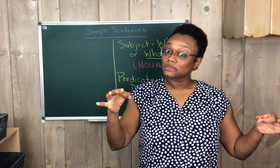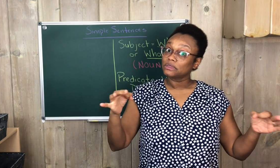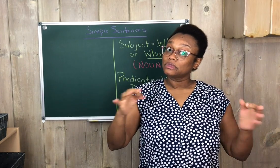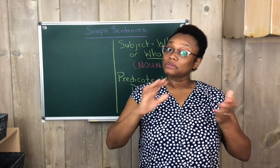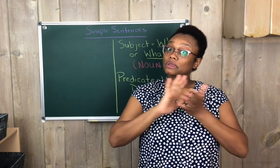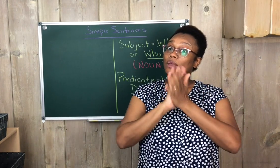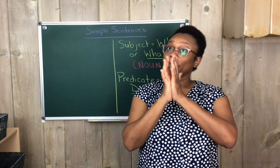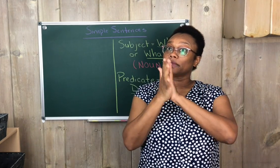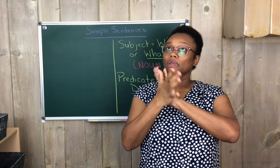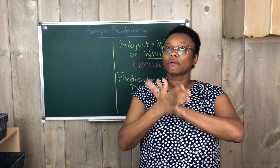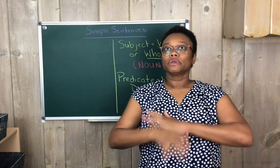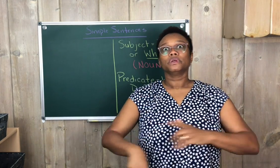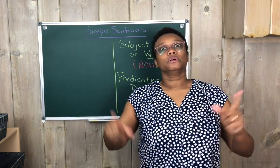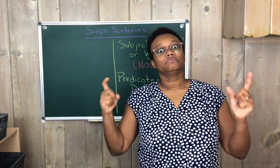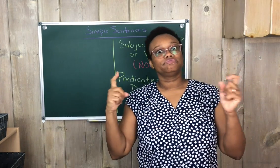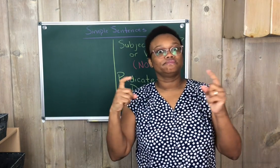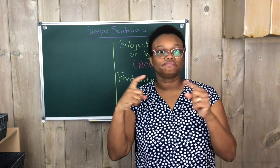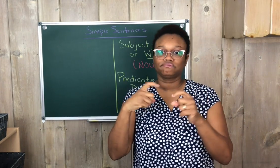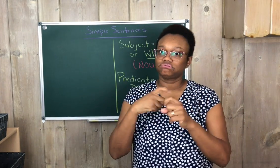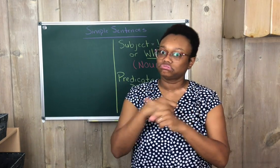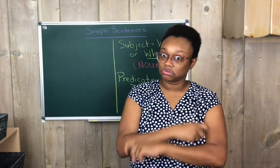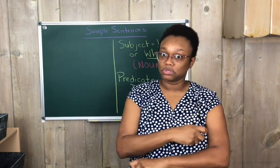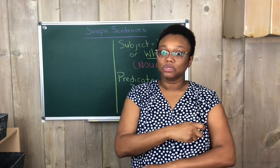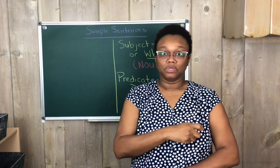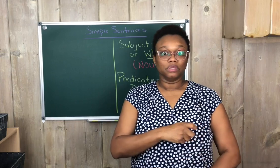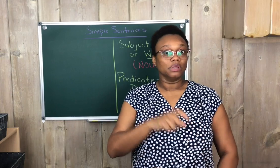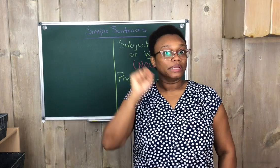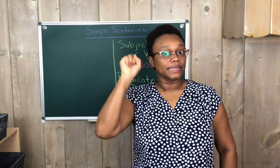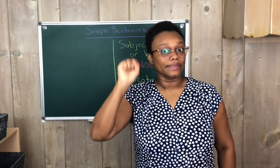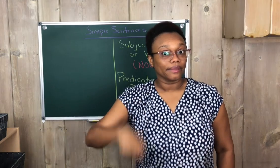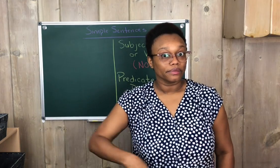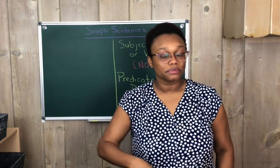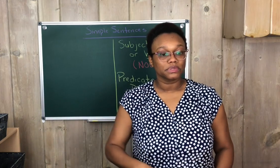Now, English sentences can become very complex.